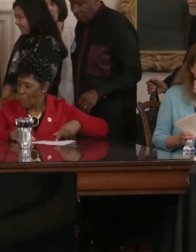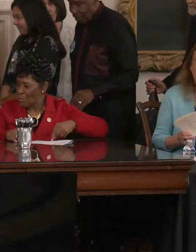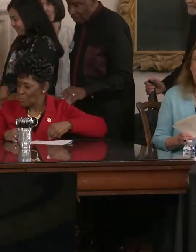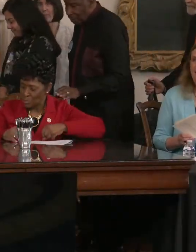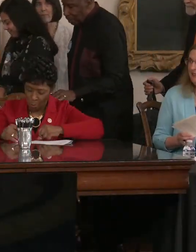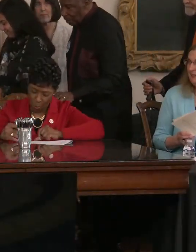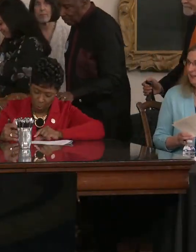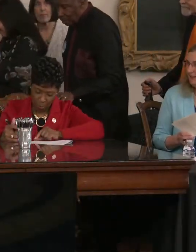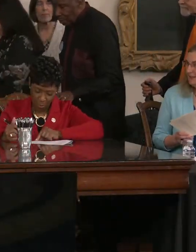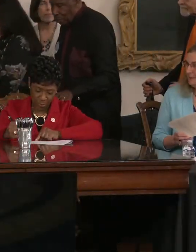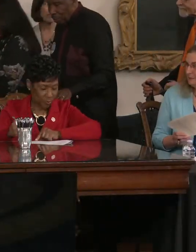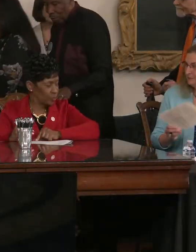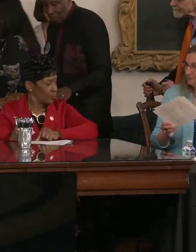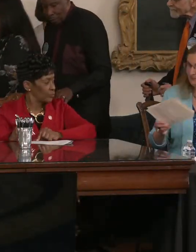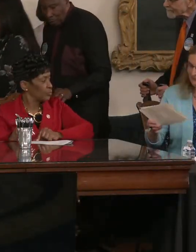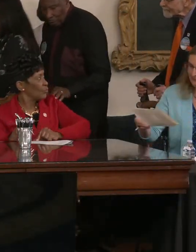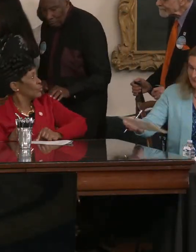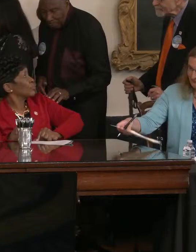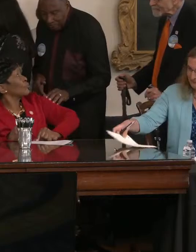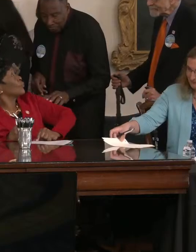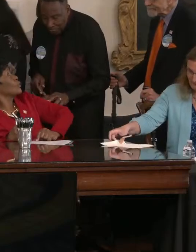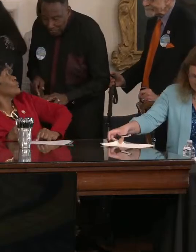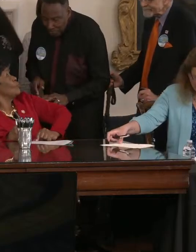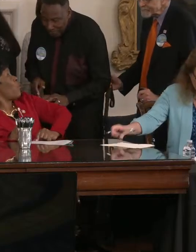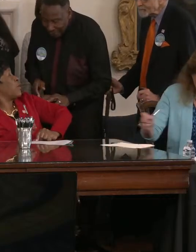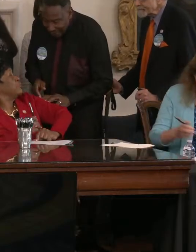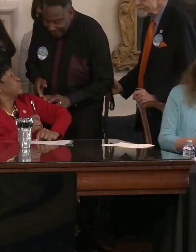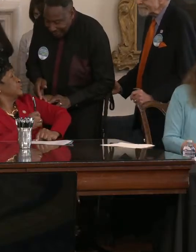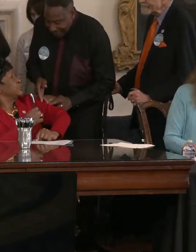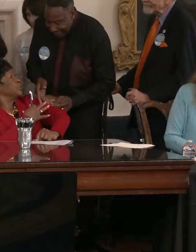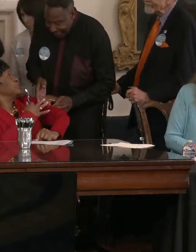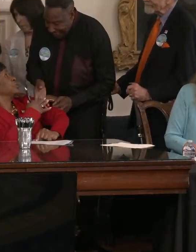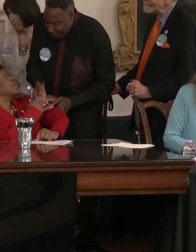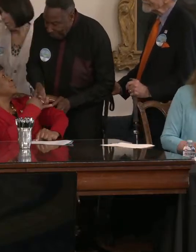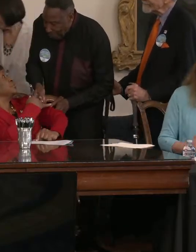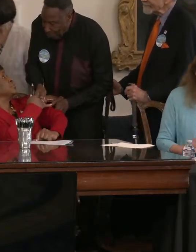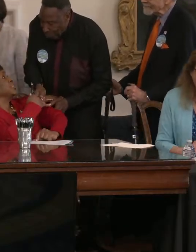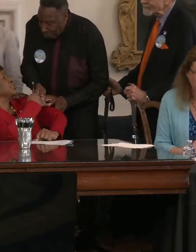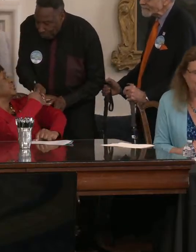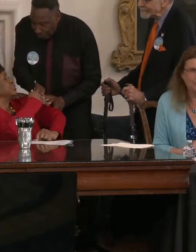The same haircut. We were the same ball. No. But we could.